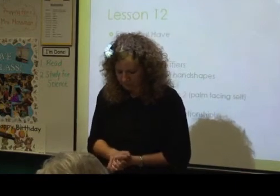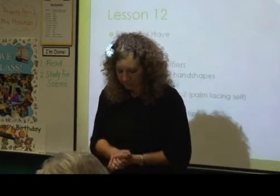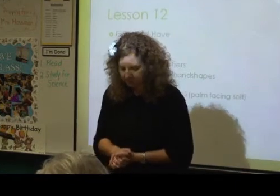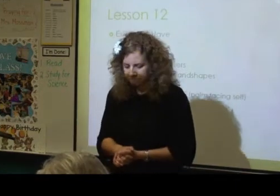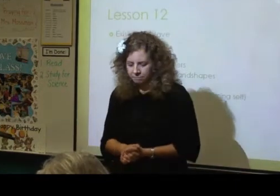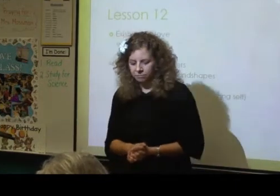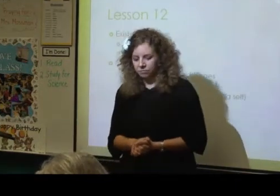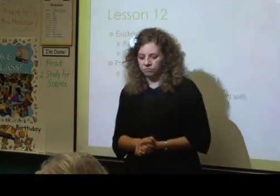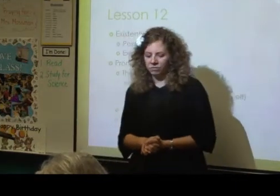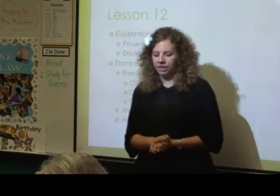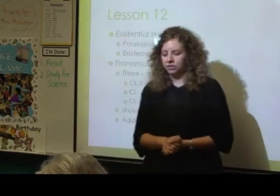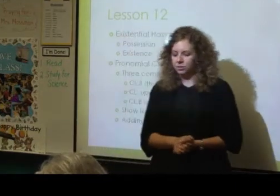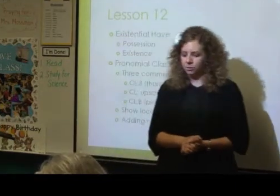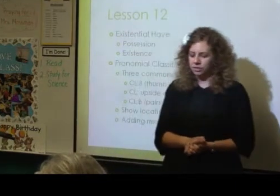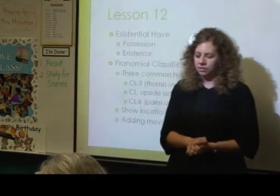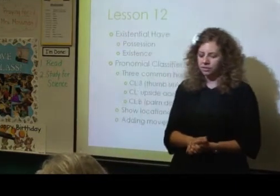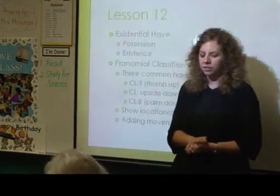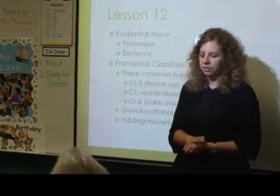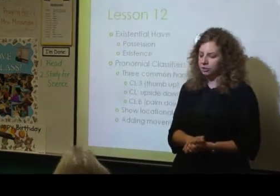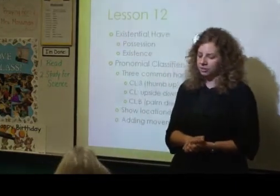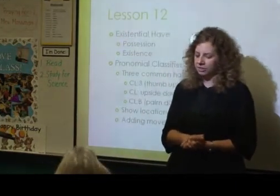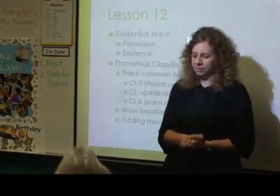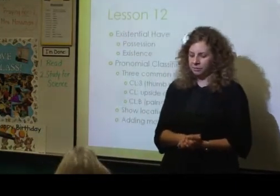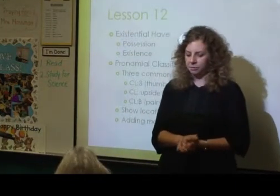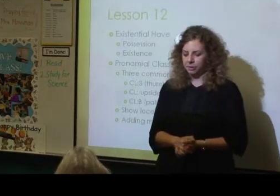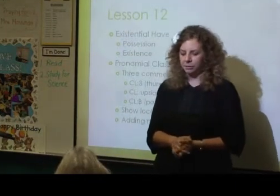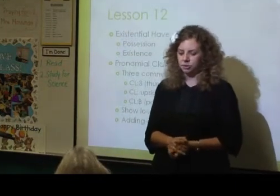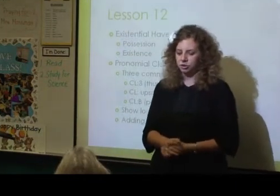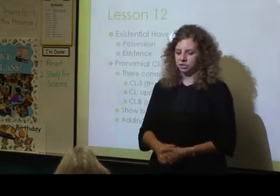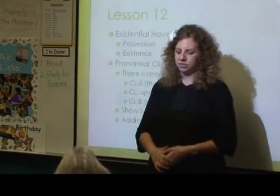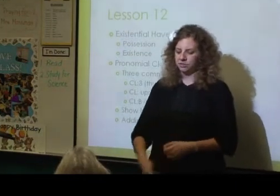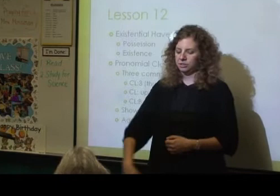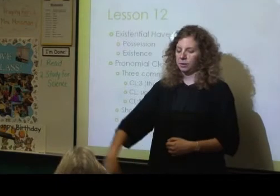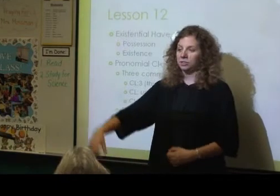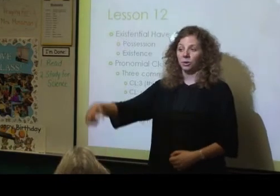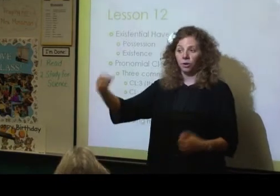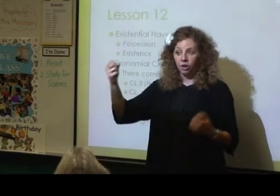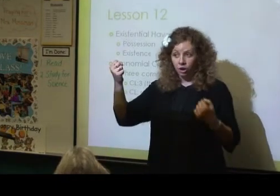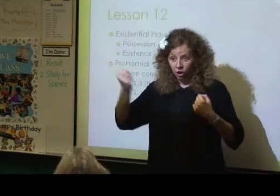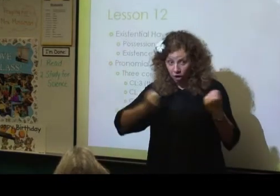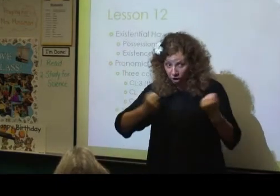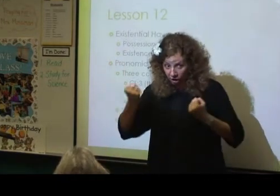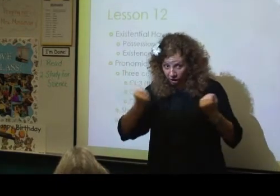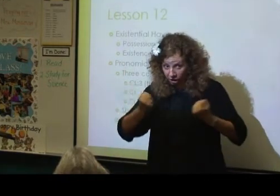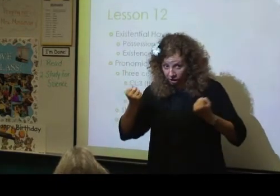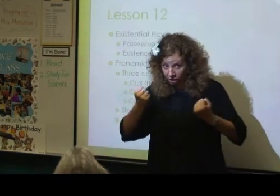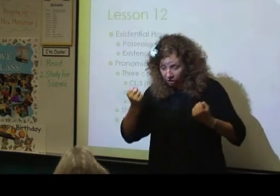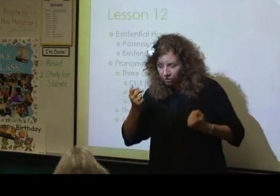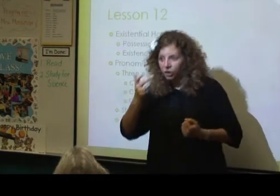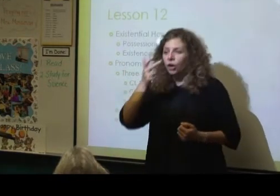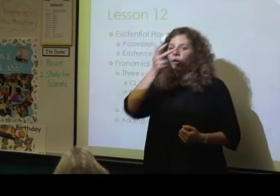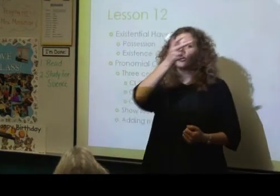Okay, in this one, then they're doing the same thing pretty much, just in different spots. So car